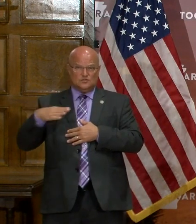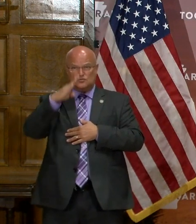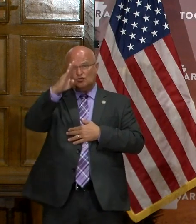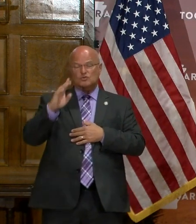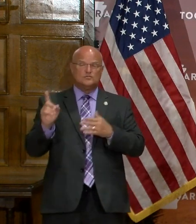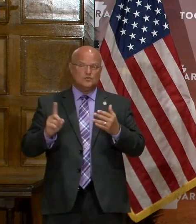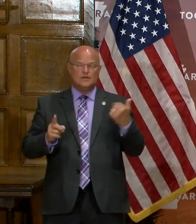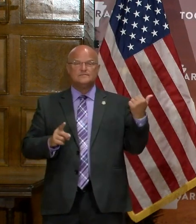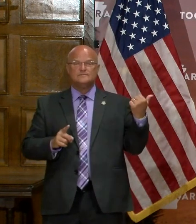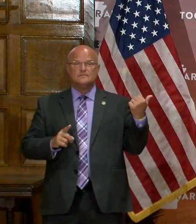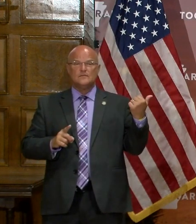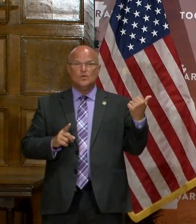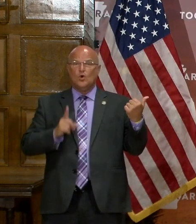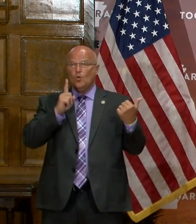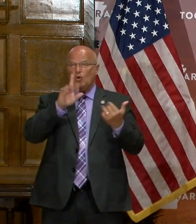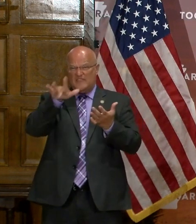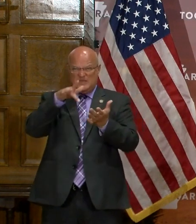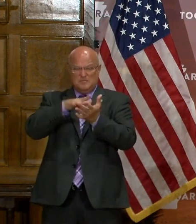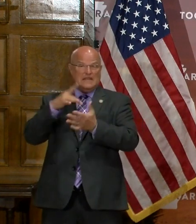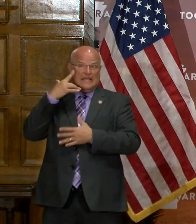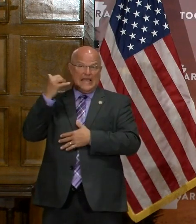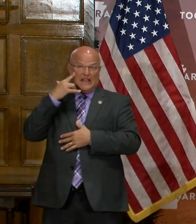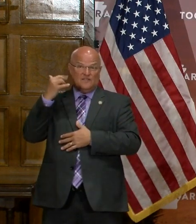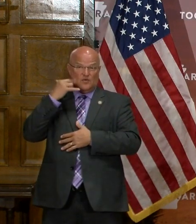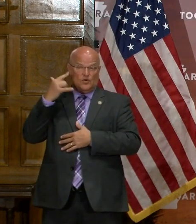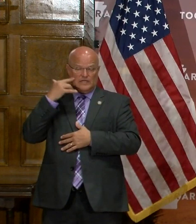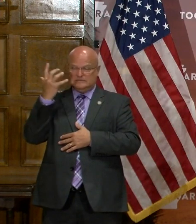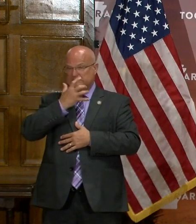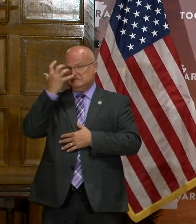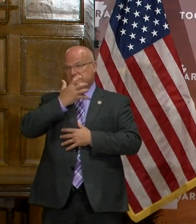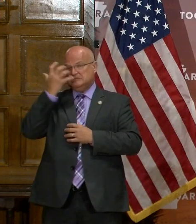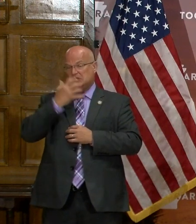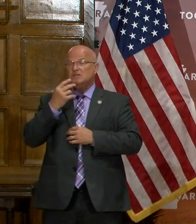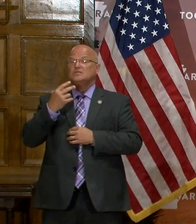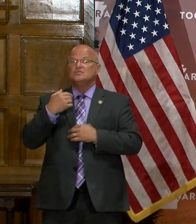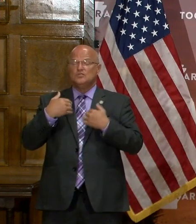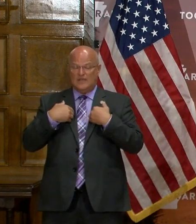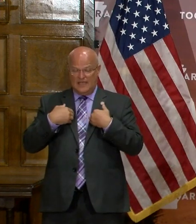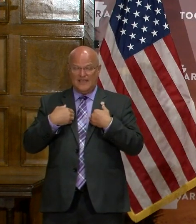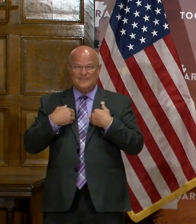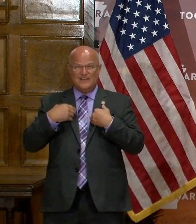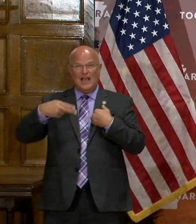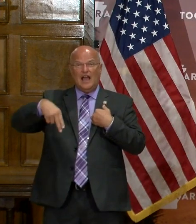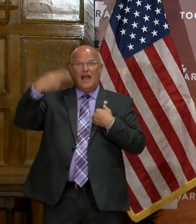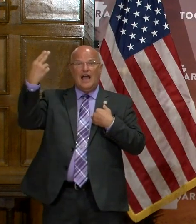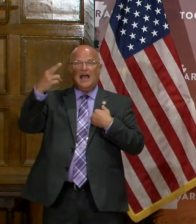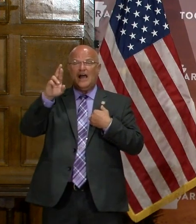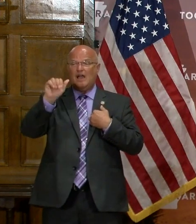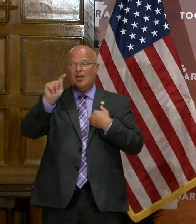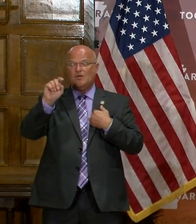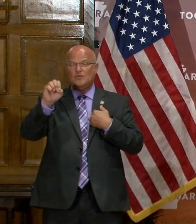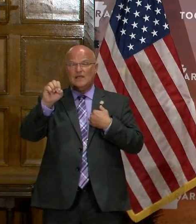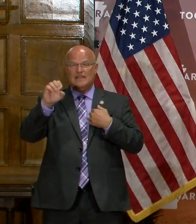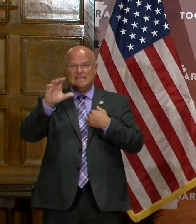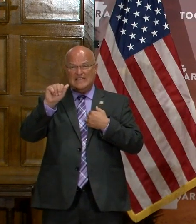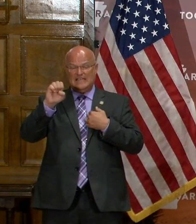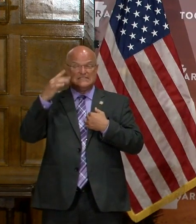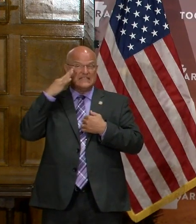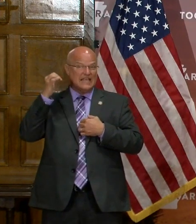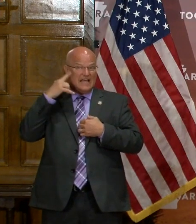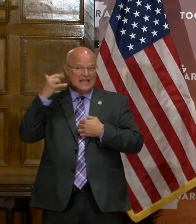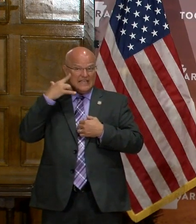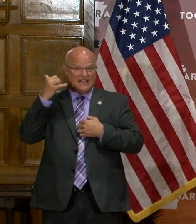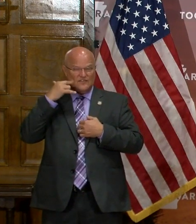surge? Well, one of them is right in the middle of California, so you can, so you've got a high rate of cases in California.